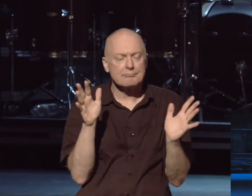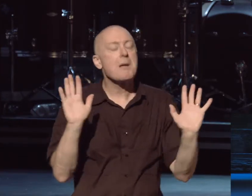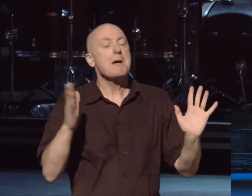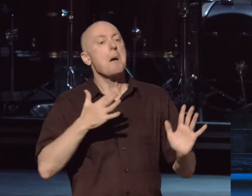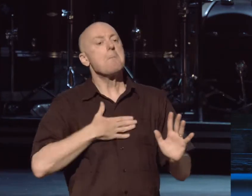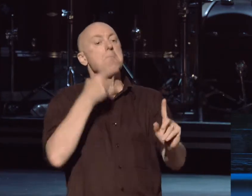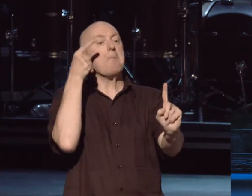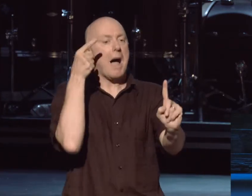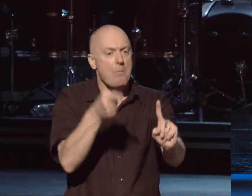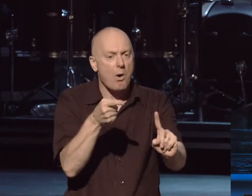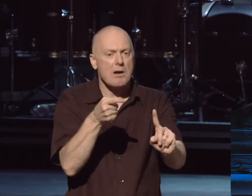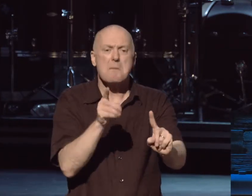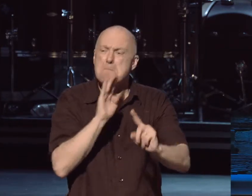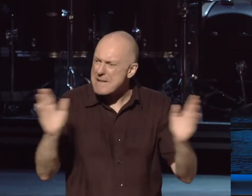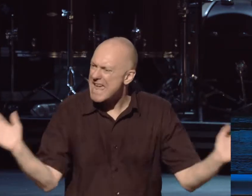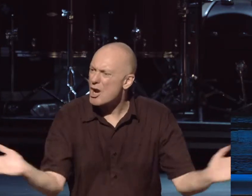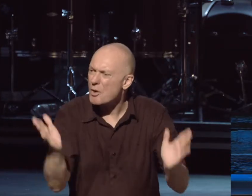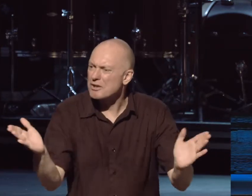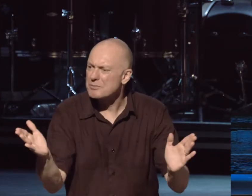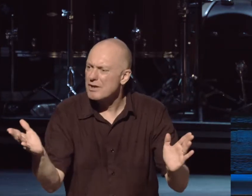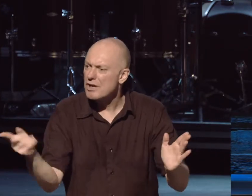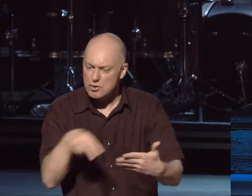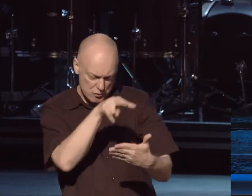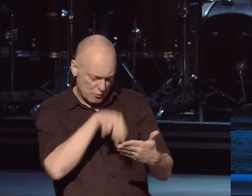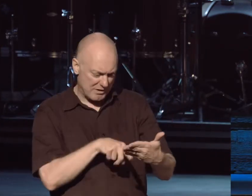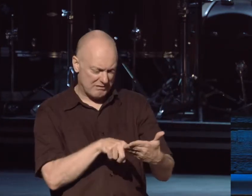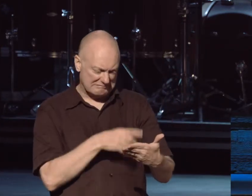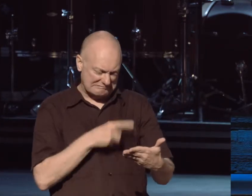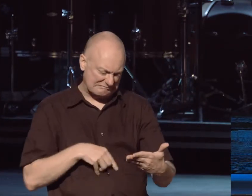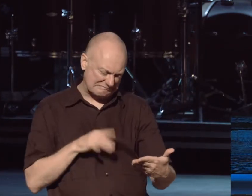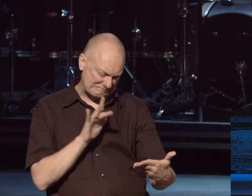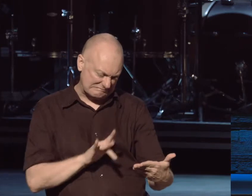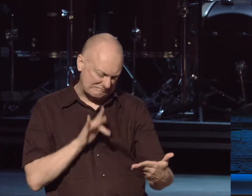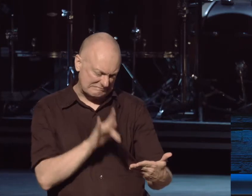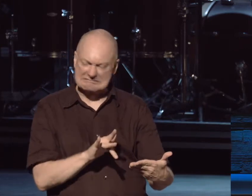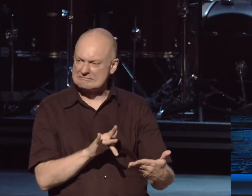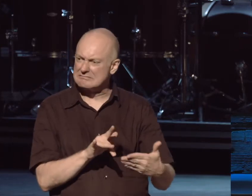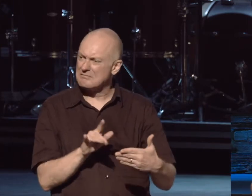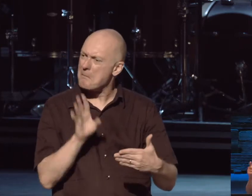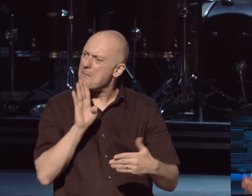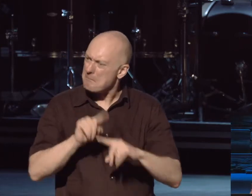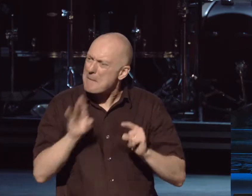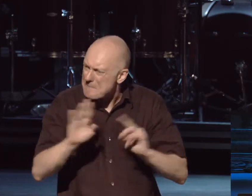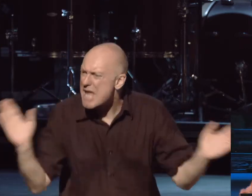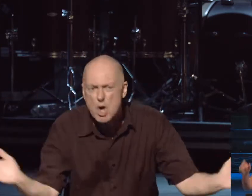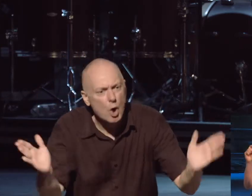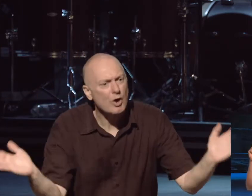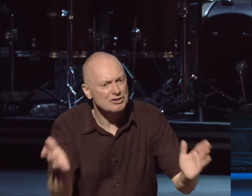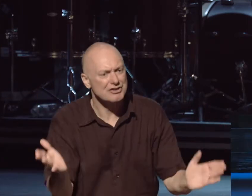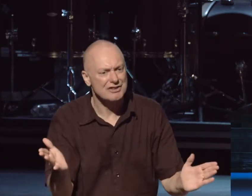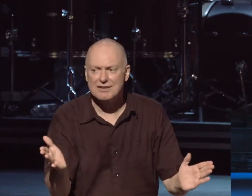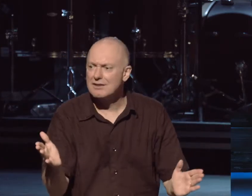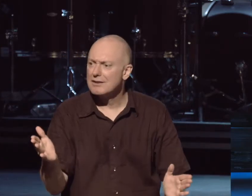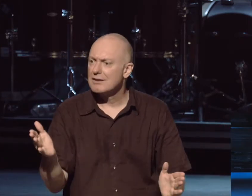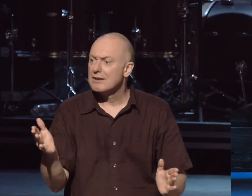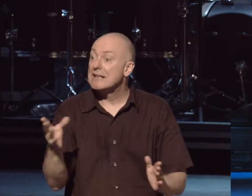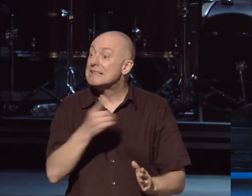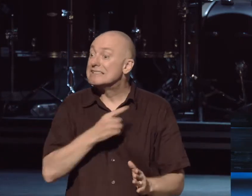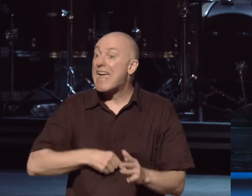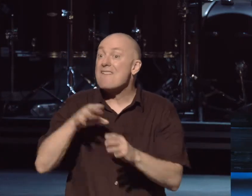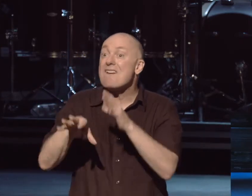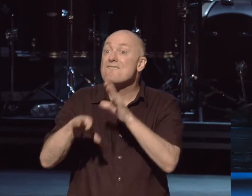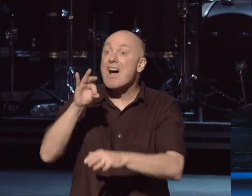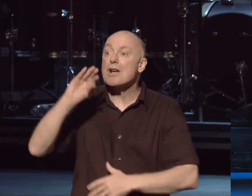us. All this to say, be encouraged by the discouragement of David, but also be encouraged by the grace that